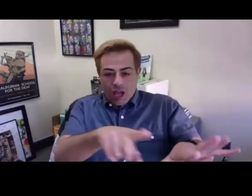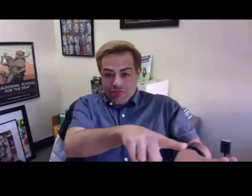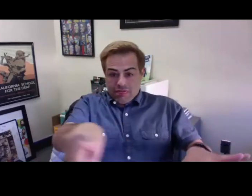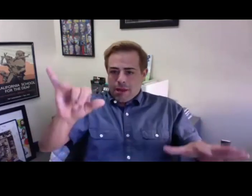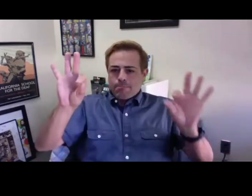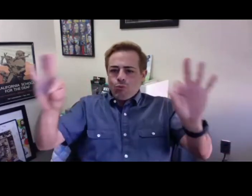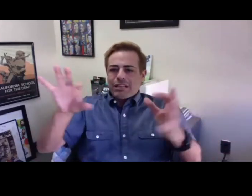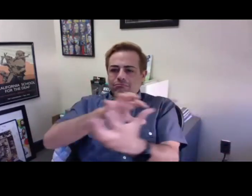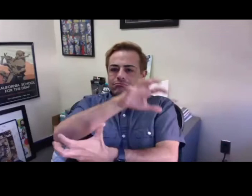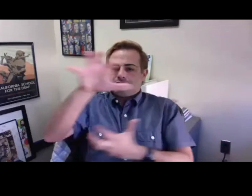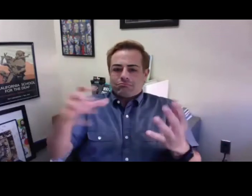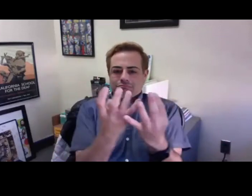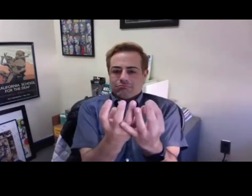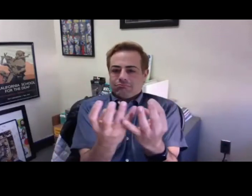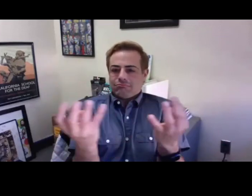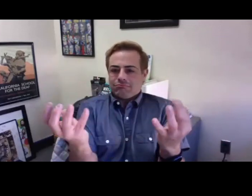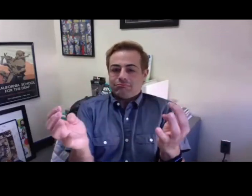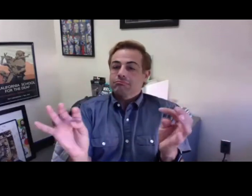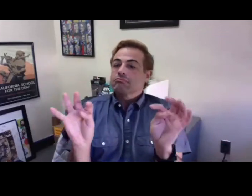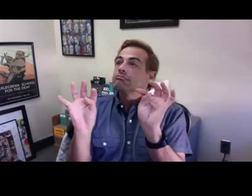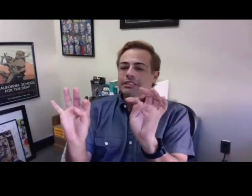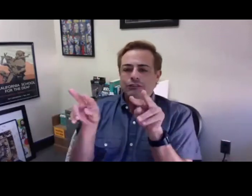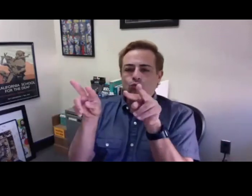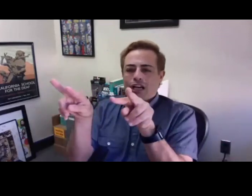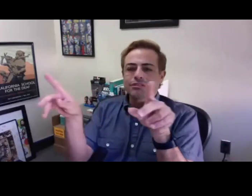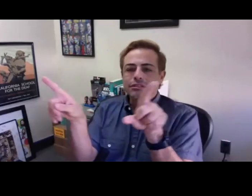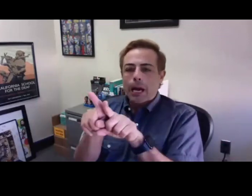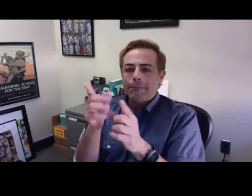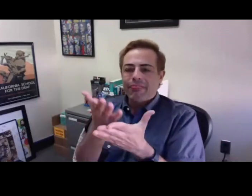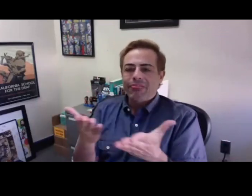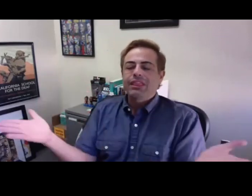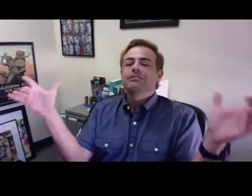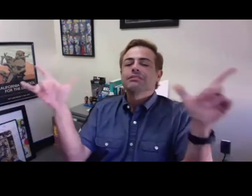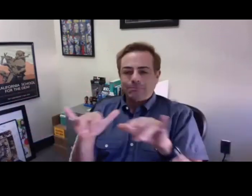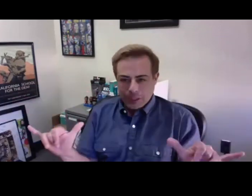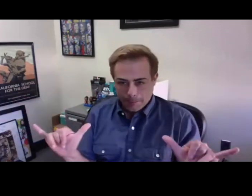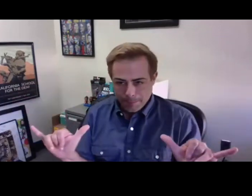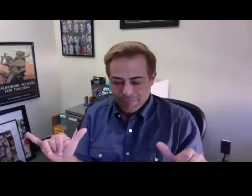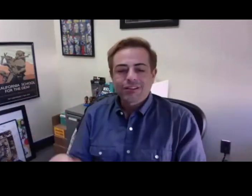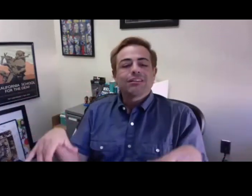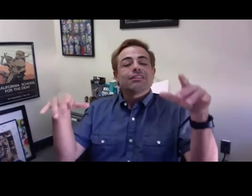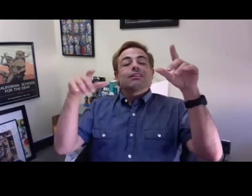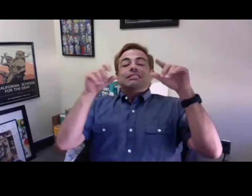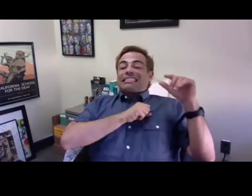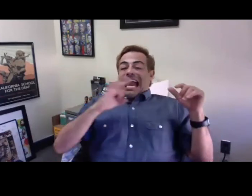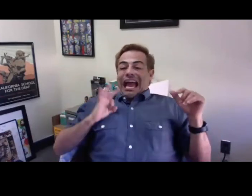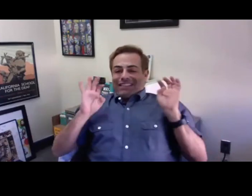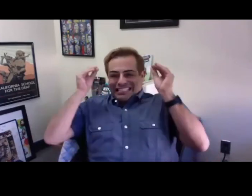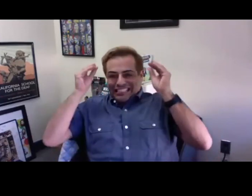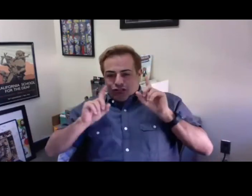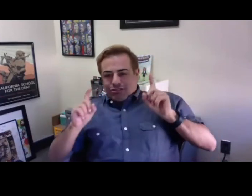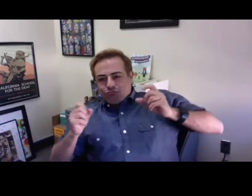um, has deaf parents and is hearing. So they're all watching the same thing at the same